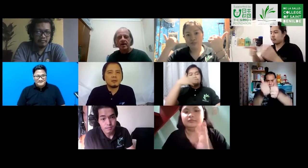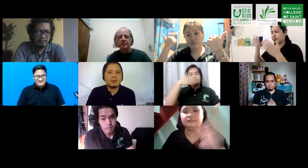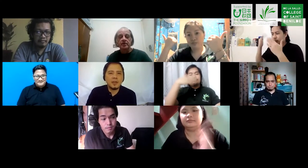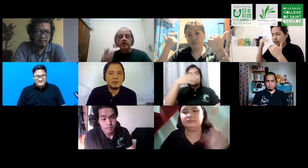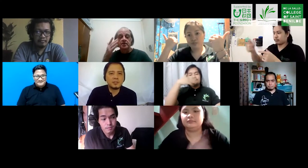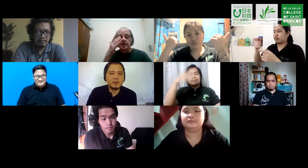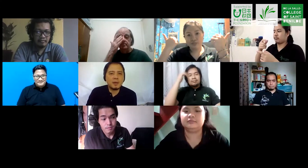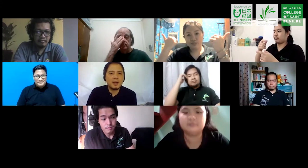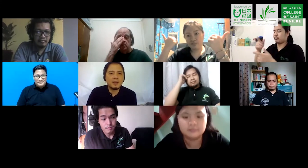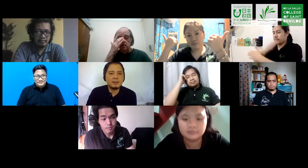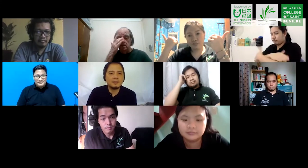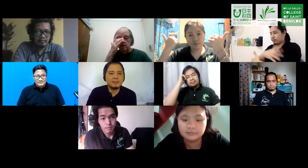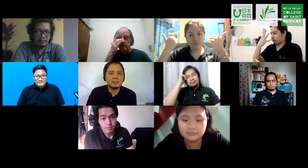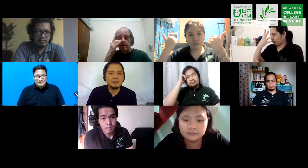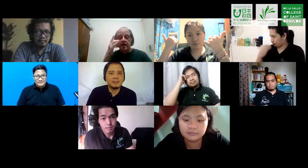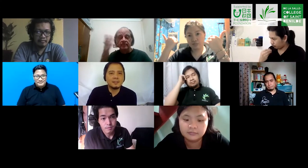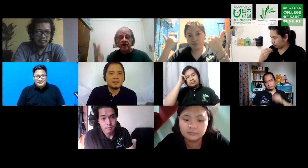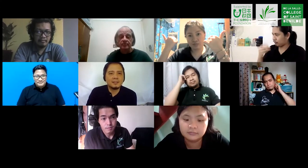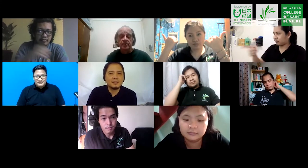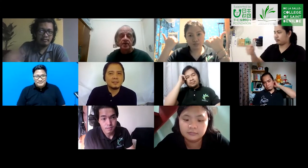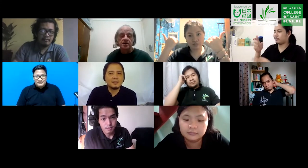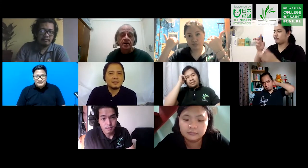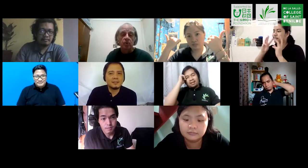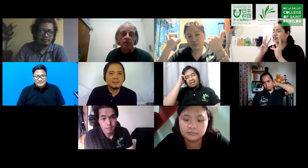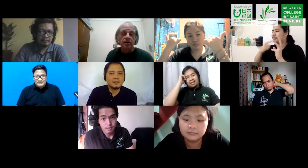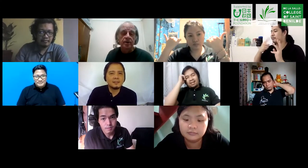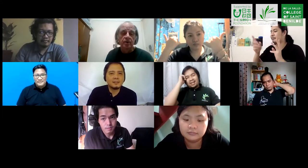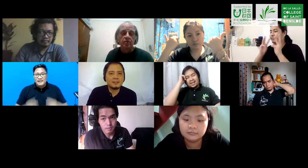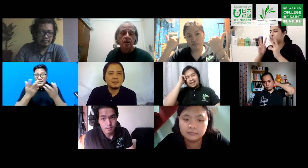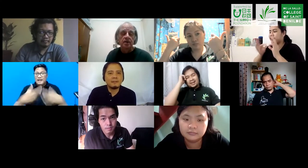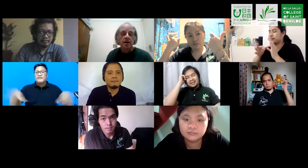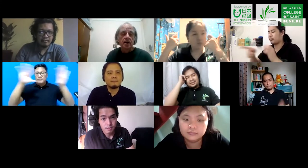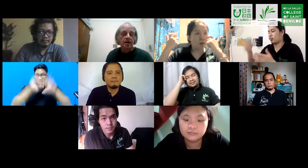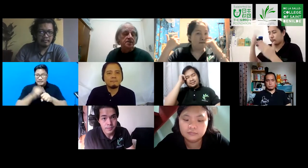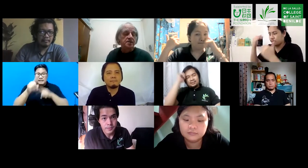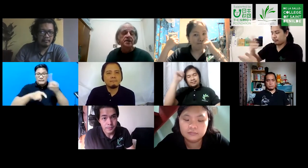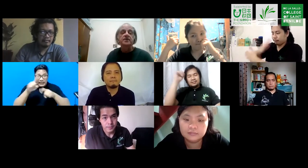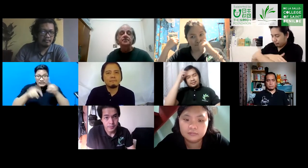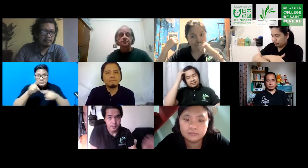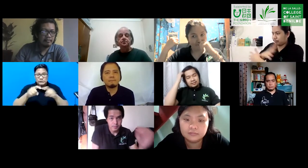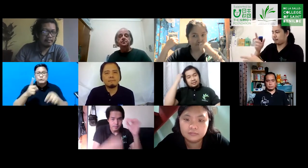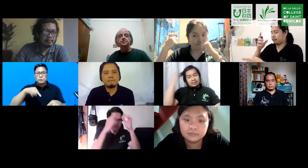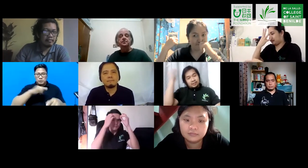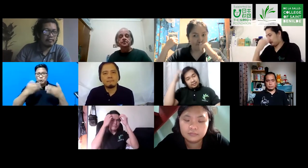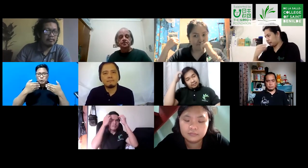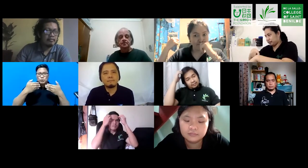Okay, and after Thank you, the sir. exam, Bye. after the exam, we'll continue on lesson 6.